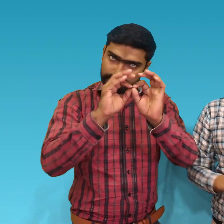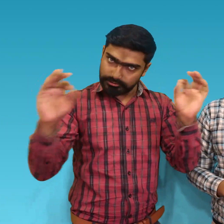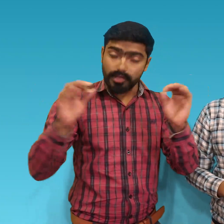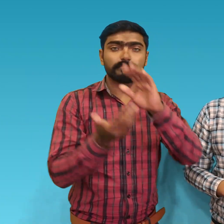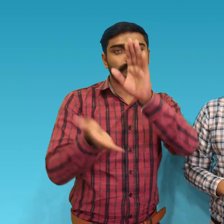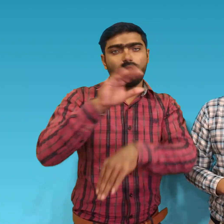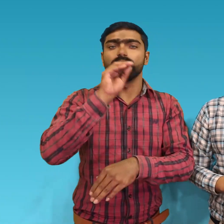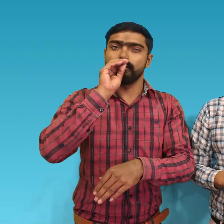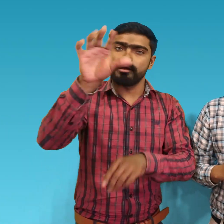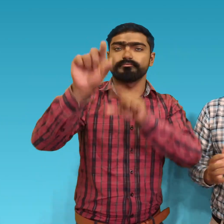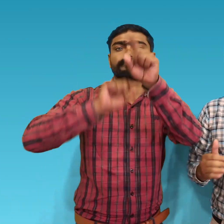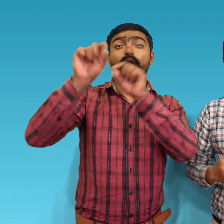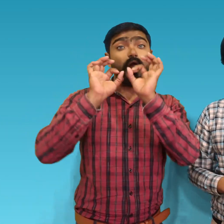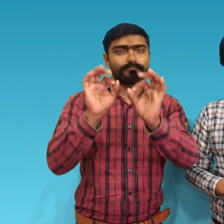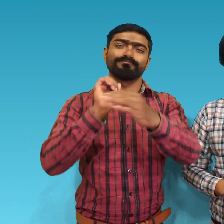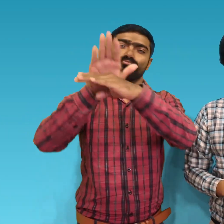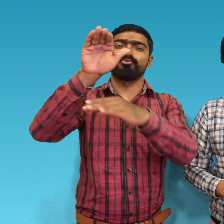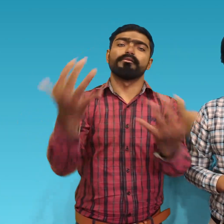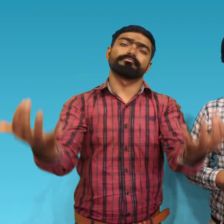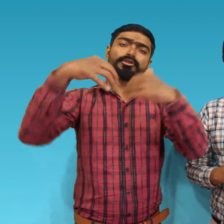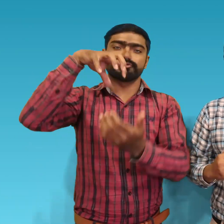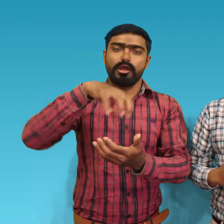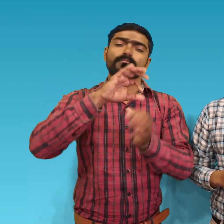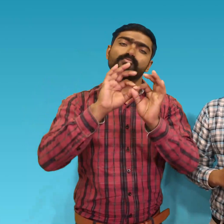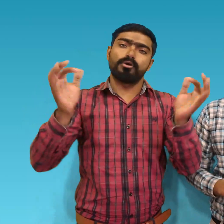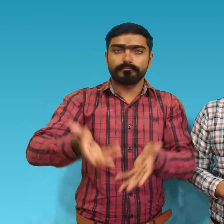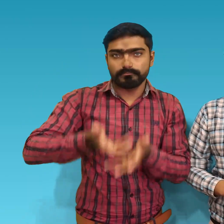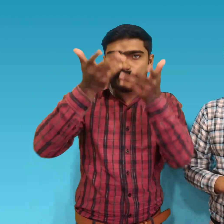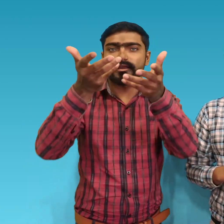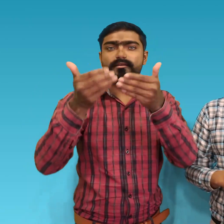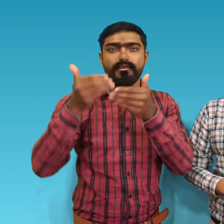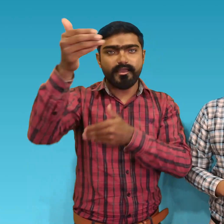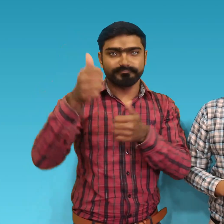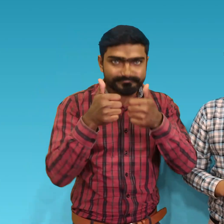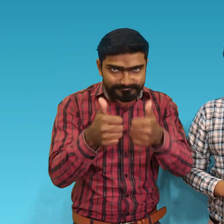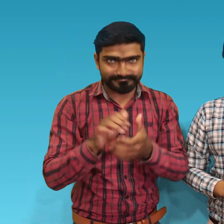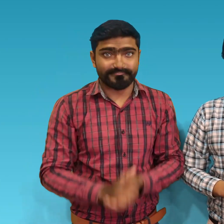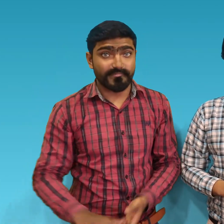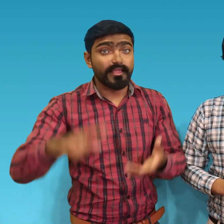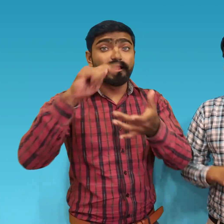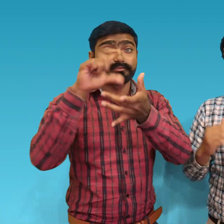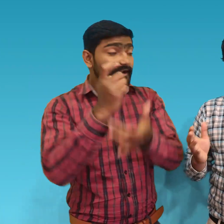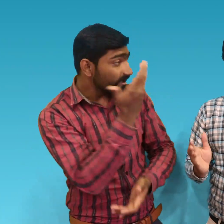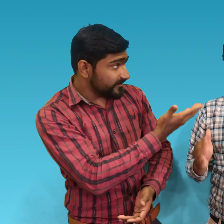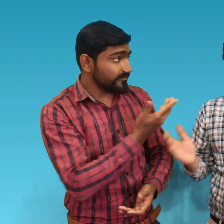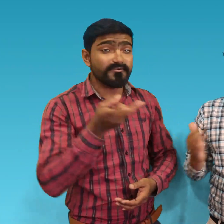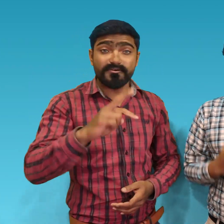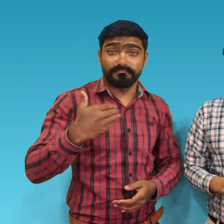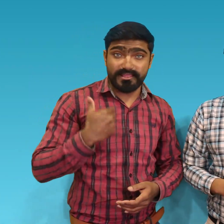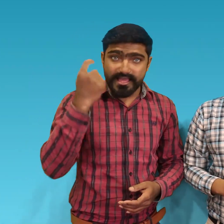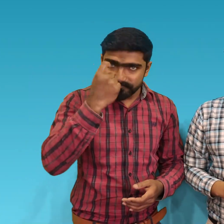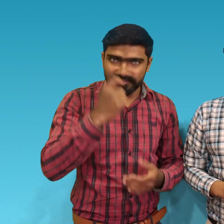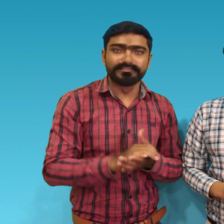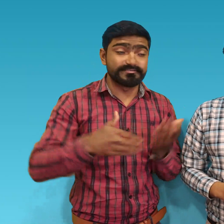enough registrations, we will reach out to you for confirmation and also about telling you the location of the event. Amit and I both